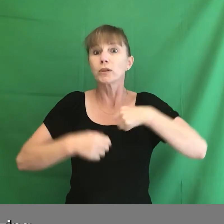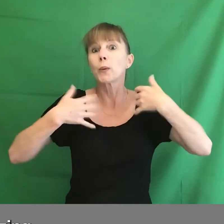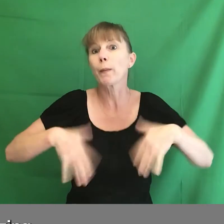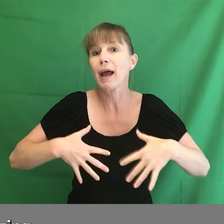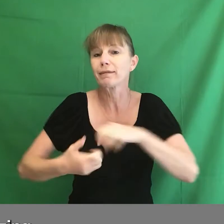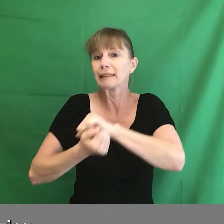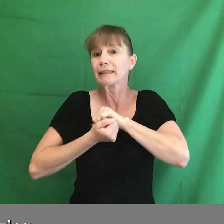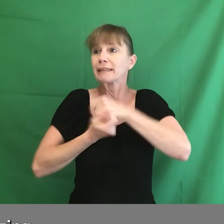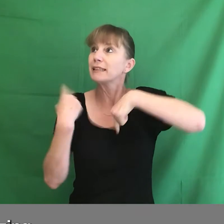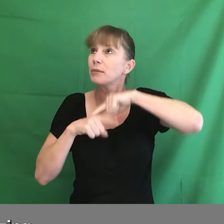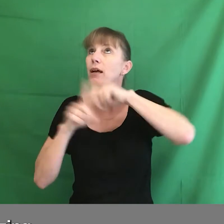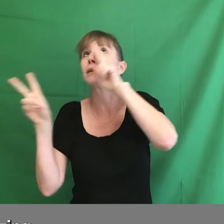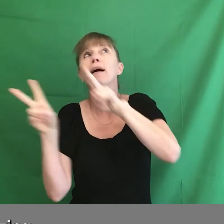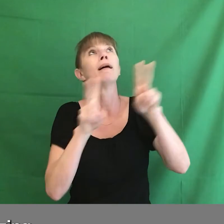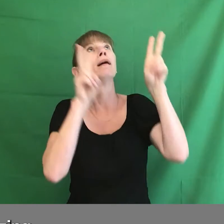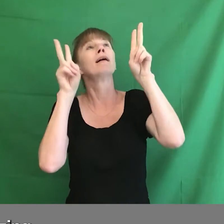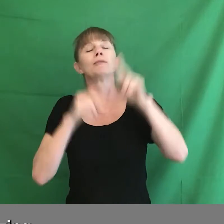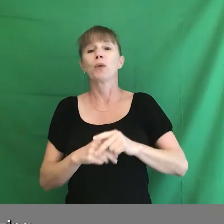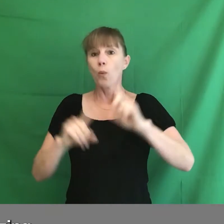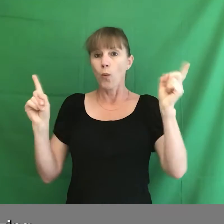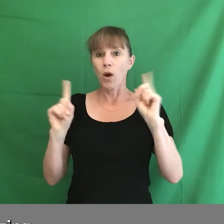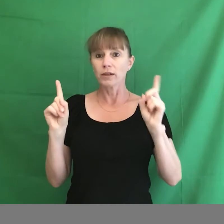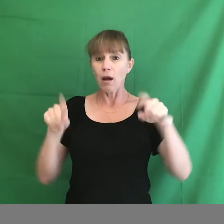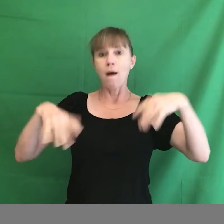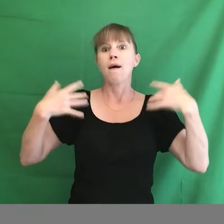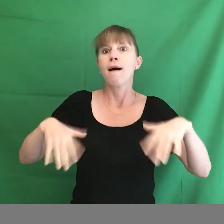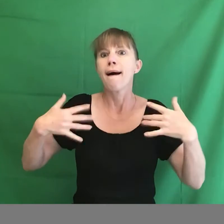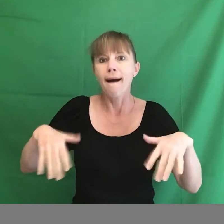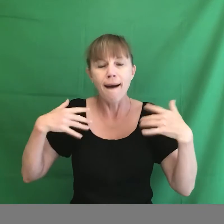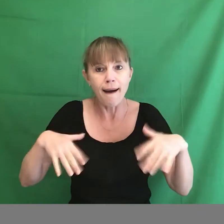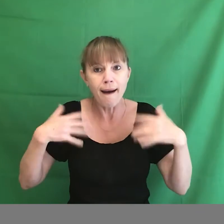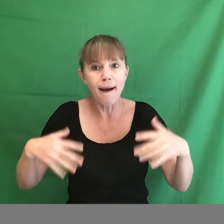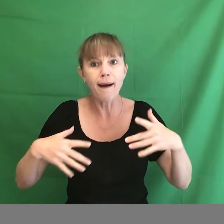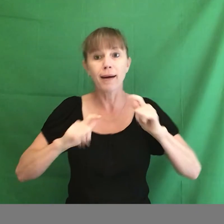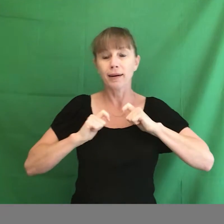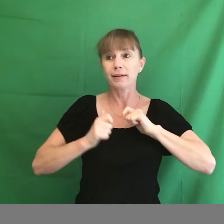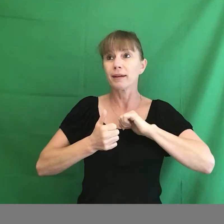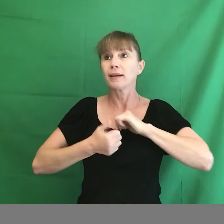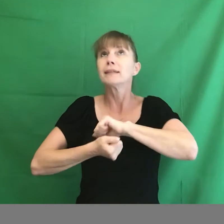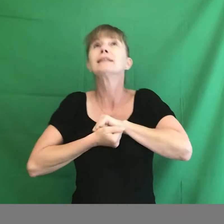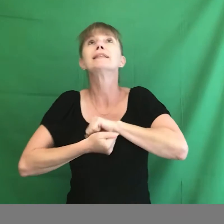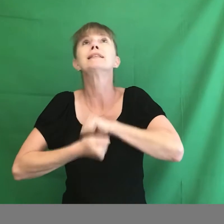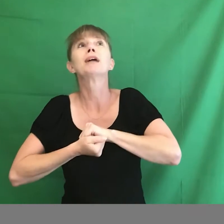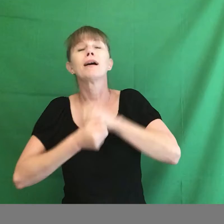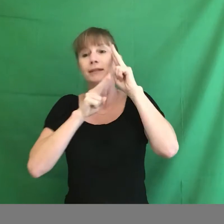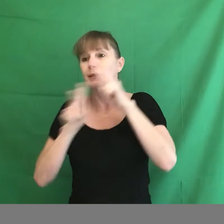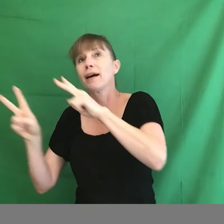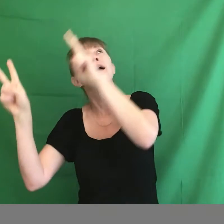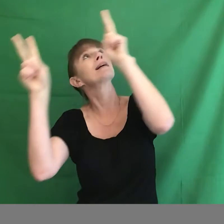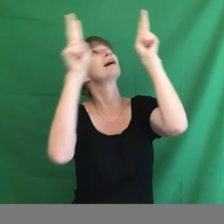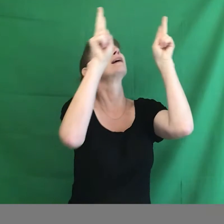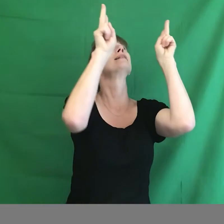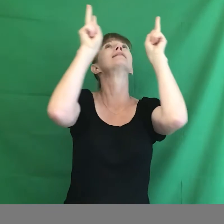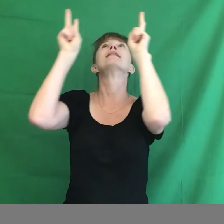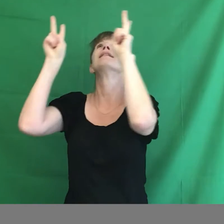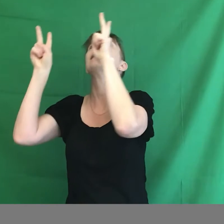so amazing that keeps us stargazing? Ready? What's so amazing that keeps